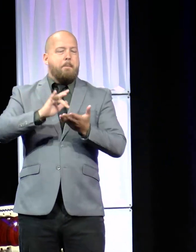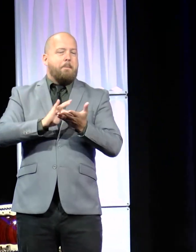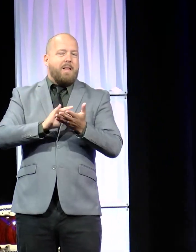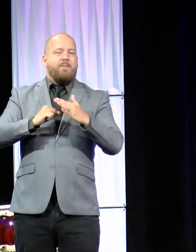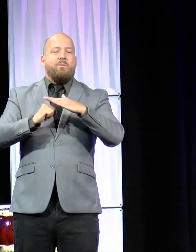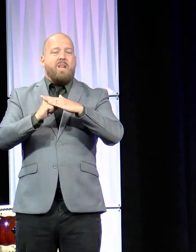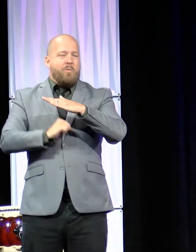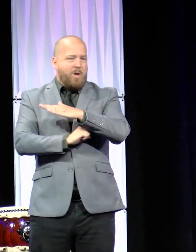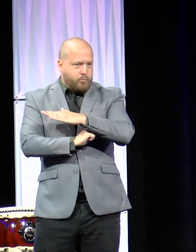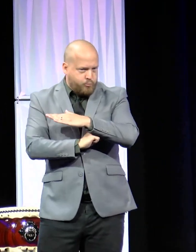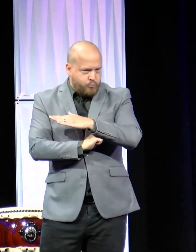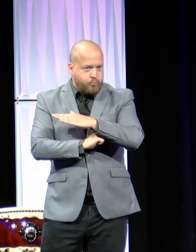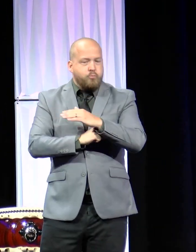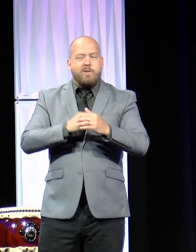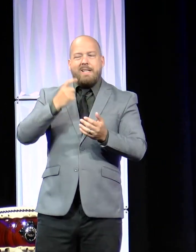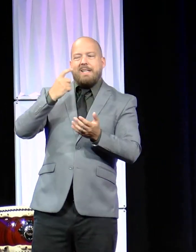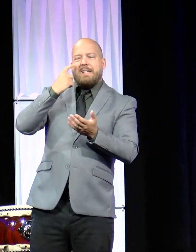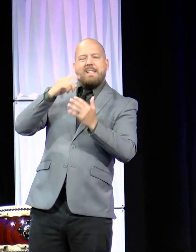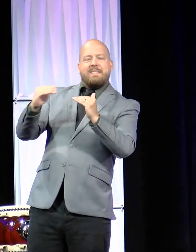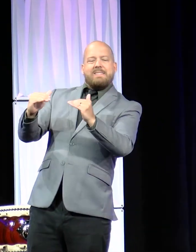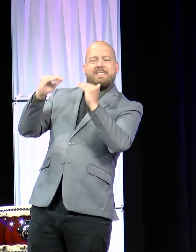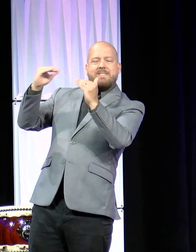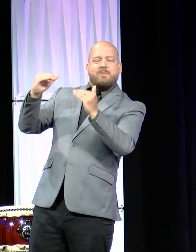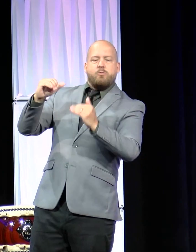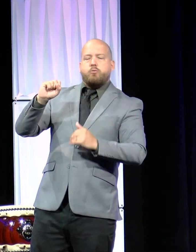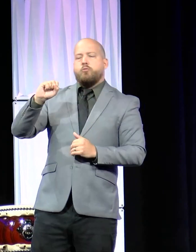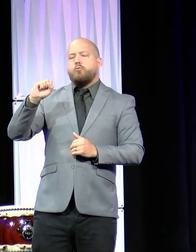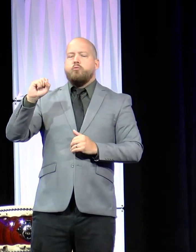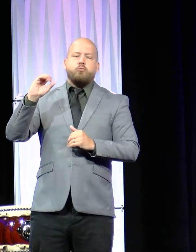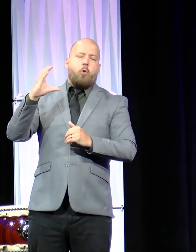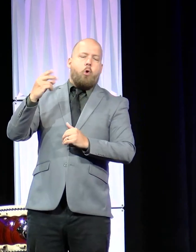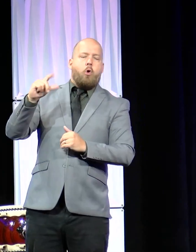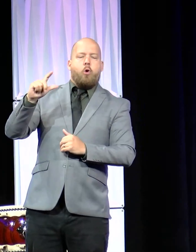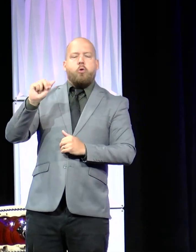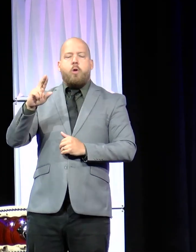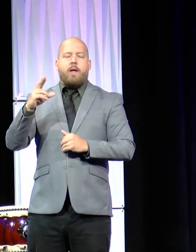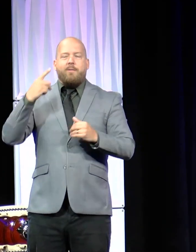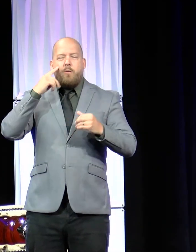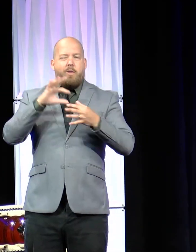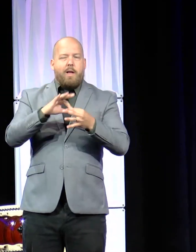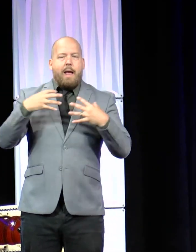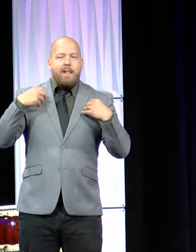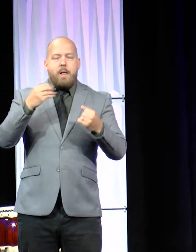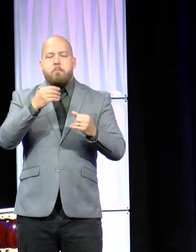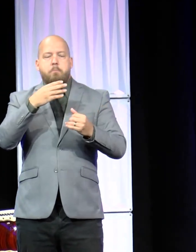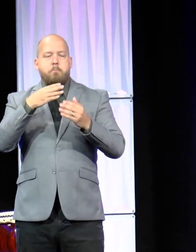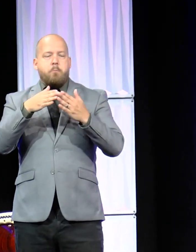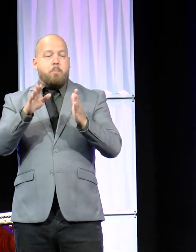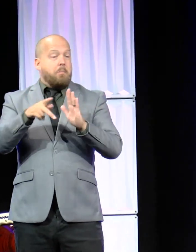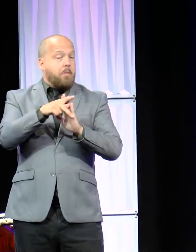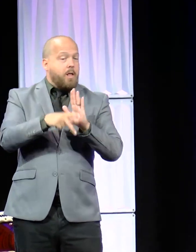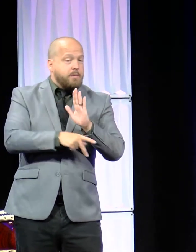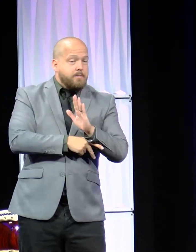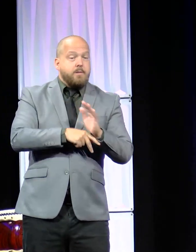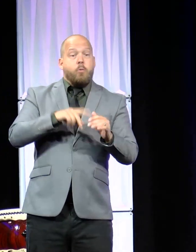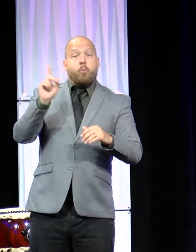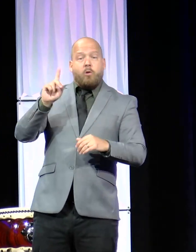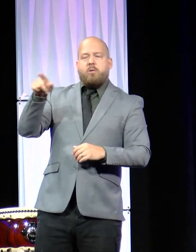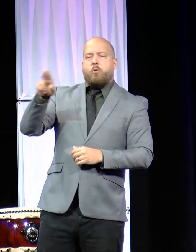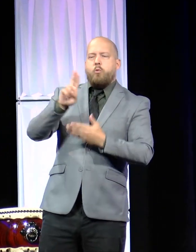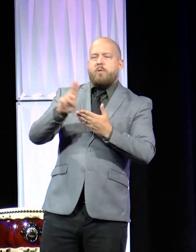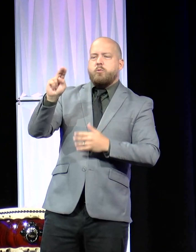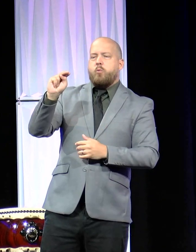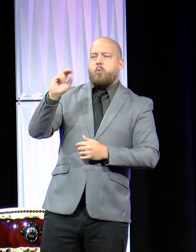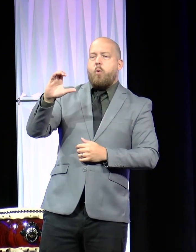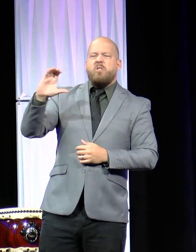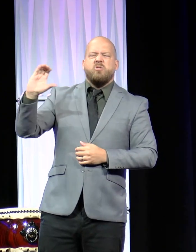Health and Public Policy at the University of North Carolina at Charlotte. That's a long title, and you deserve it.